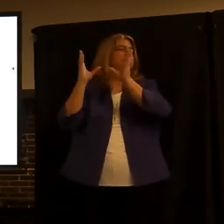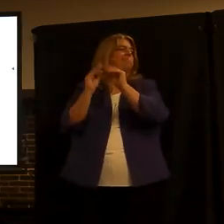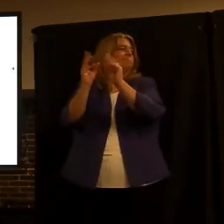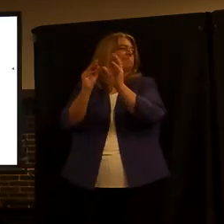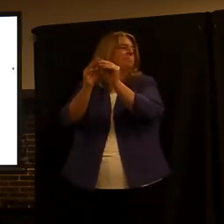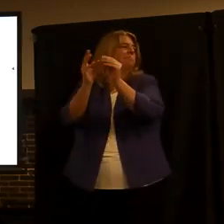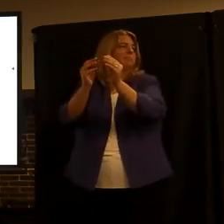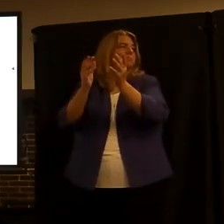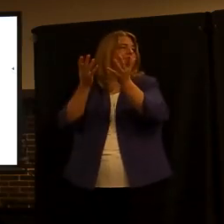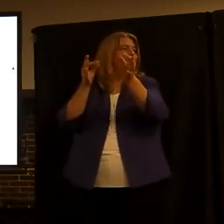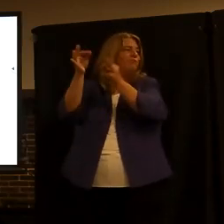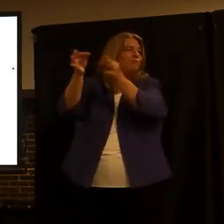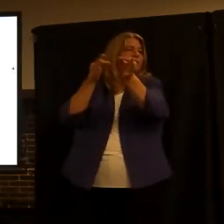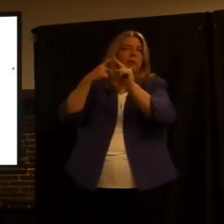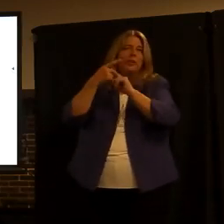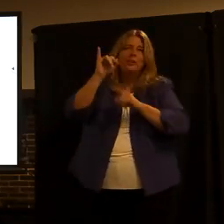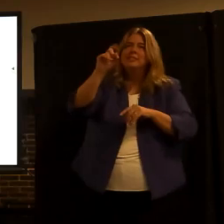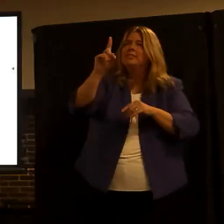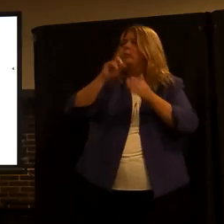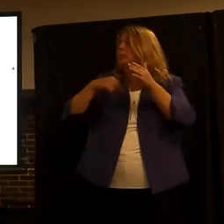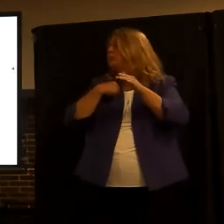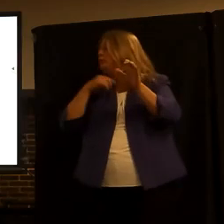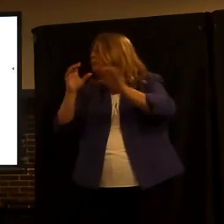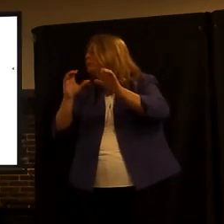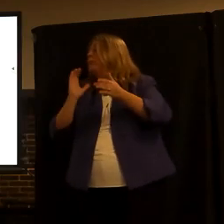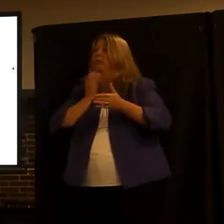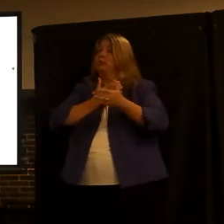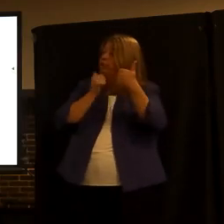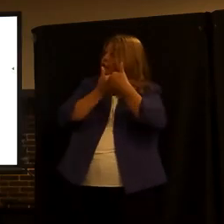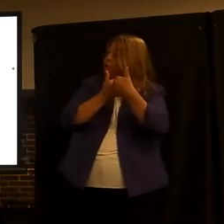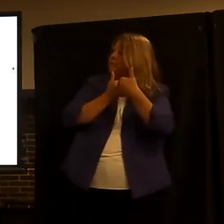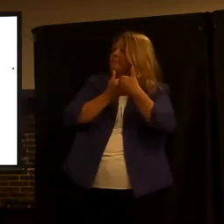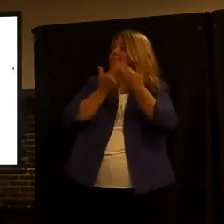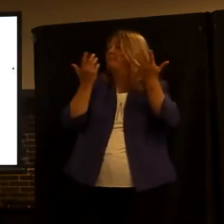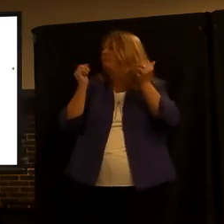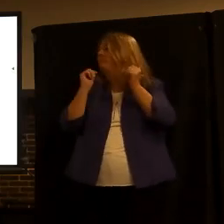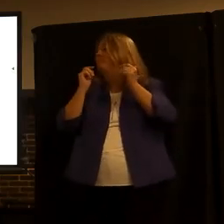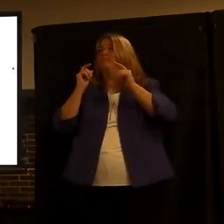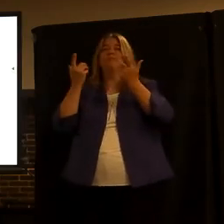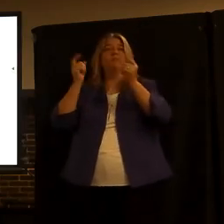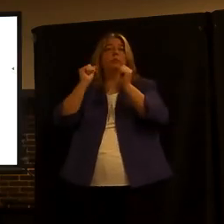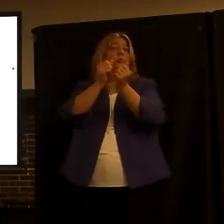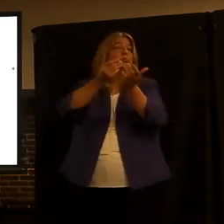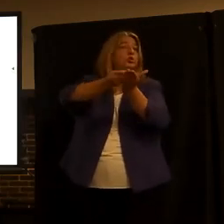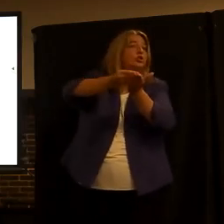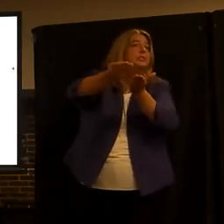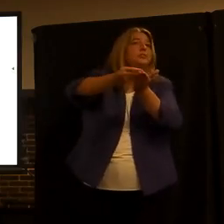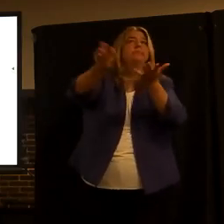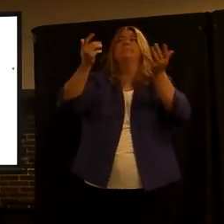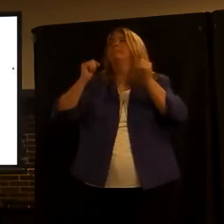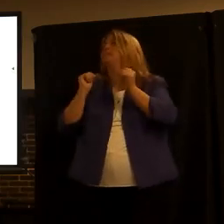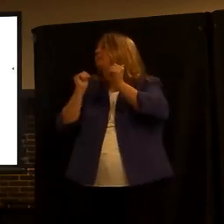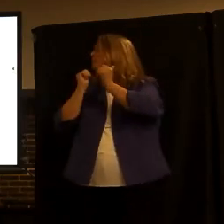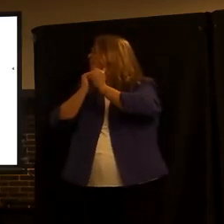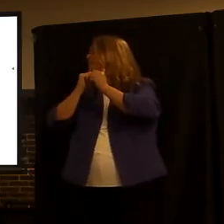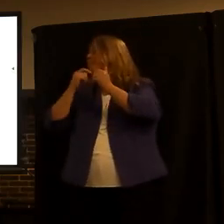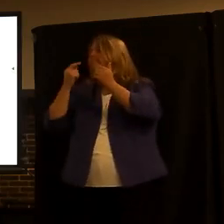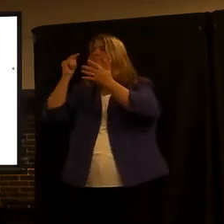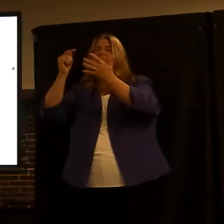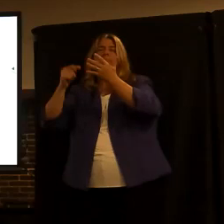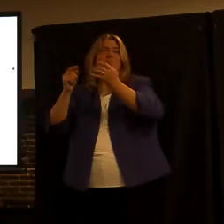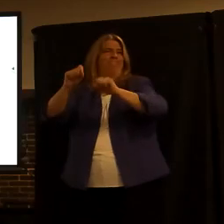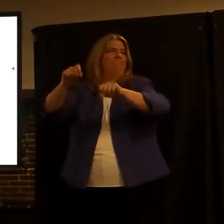attorneys, and I've been in touch with various people, meeting with them, sharing information about ISD, what we do, what our challenges are, how